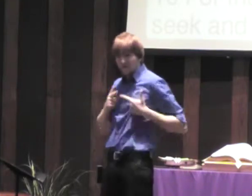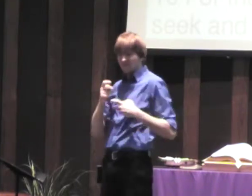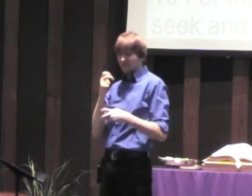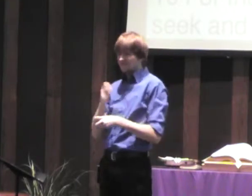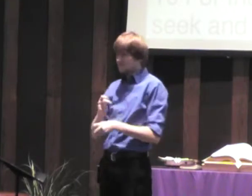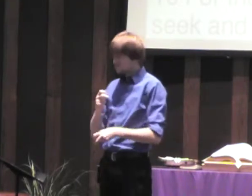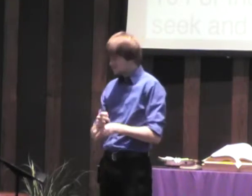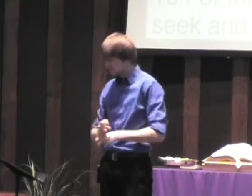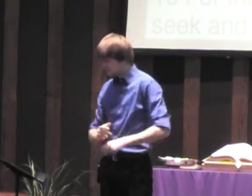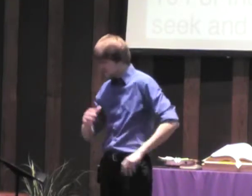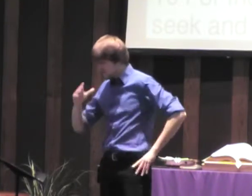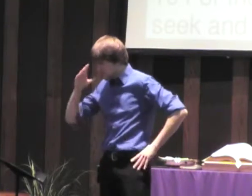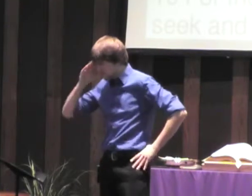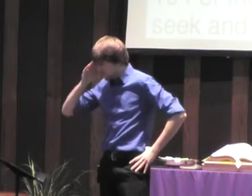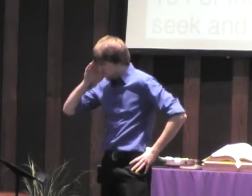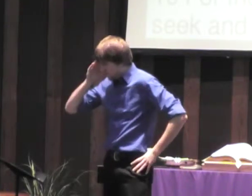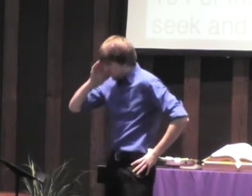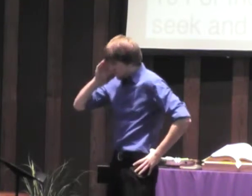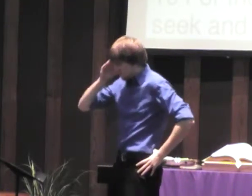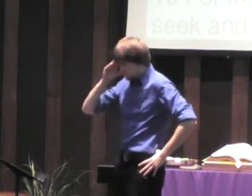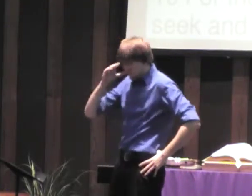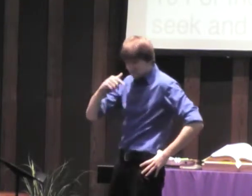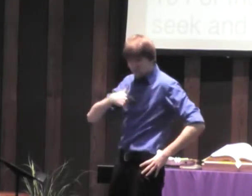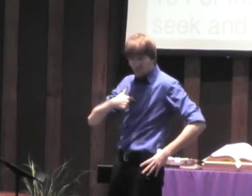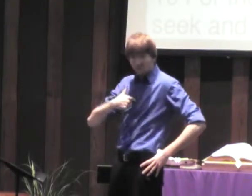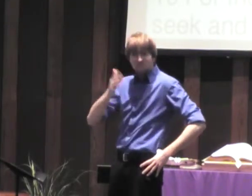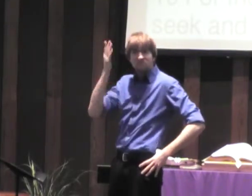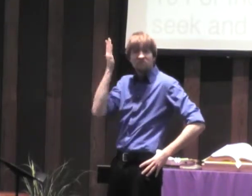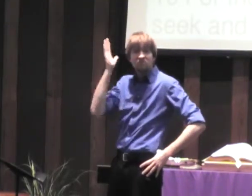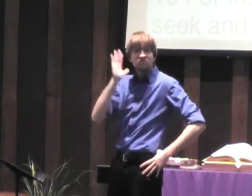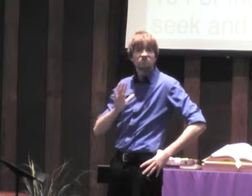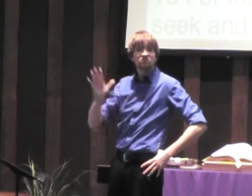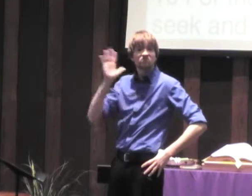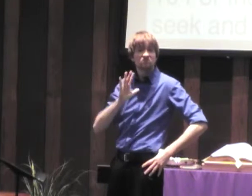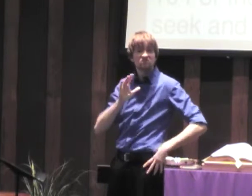My life and my job caused the same kind of problems I grew up with.